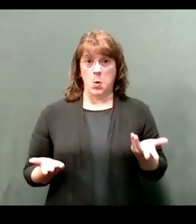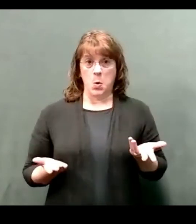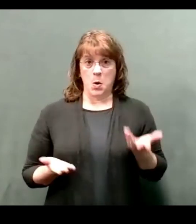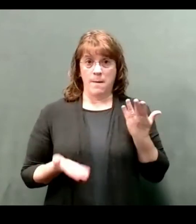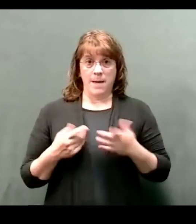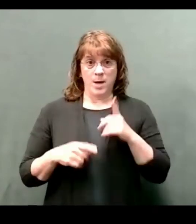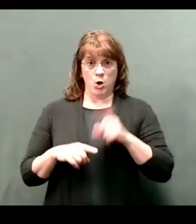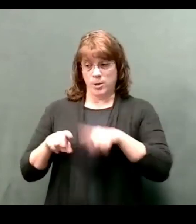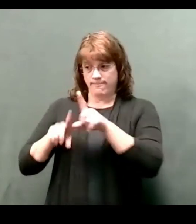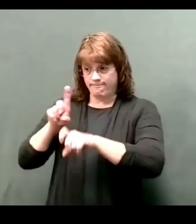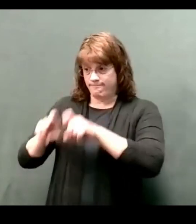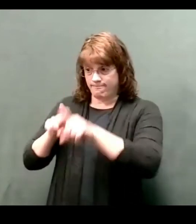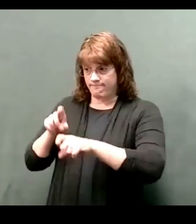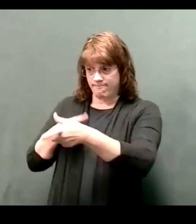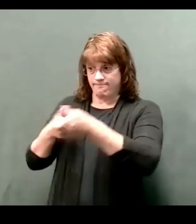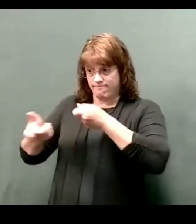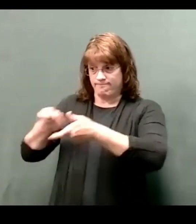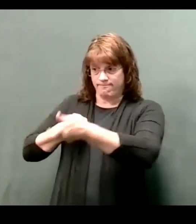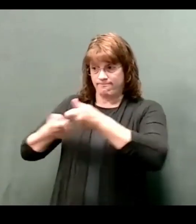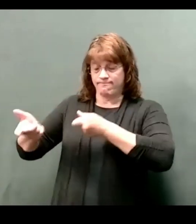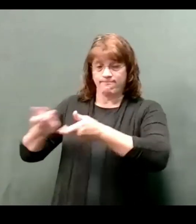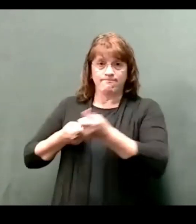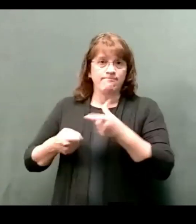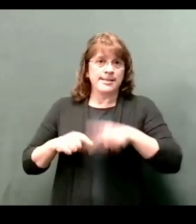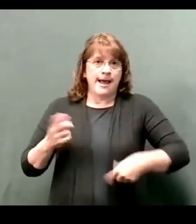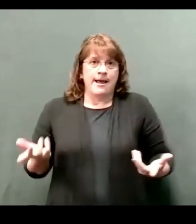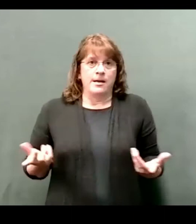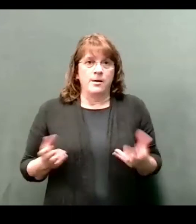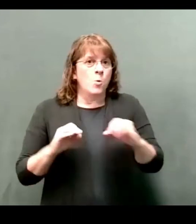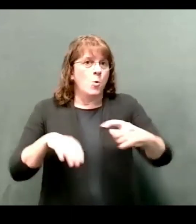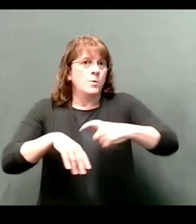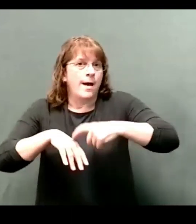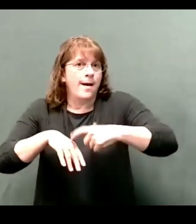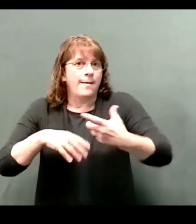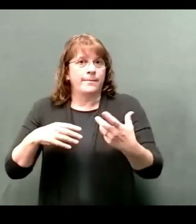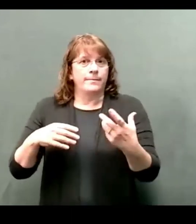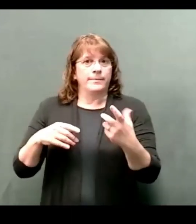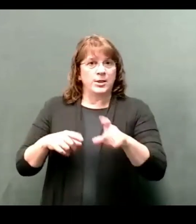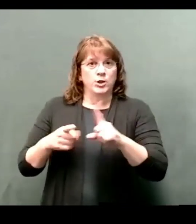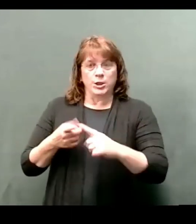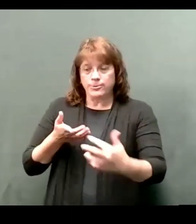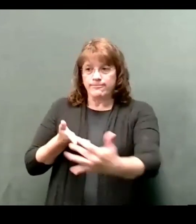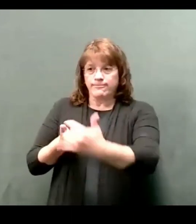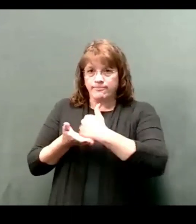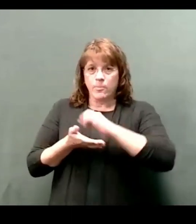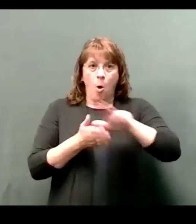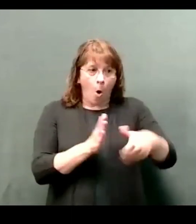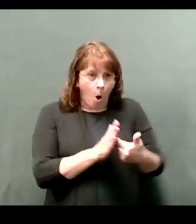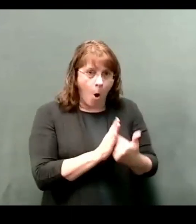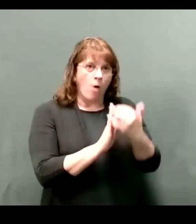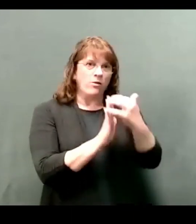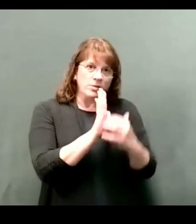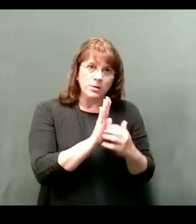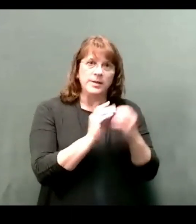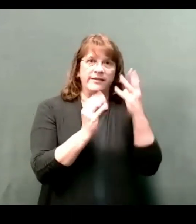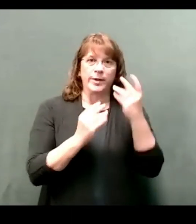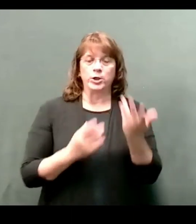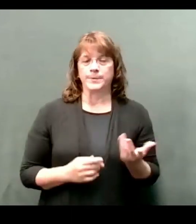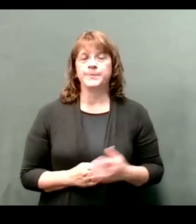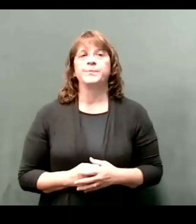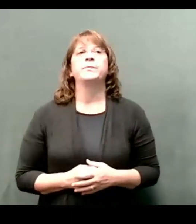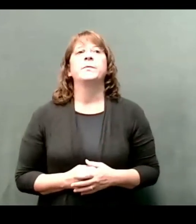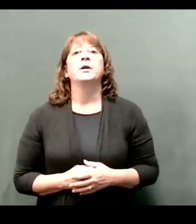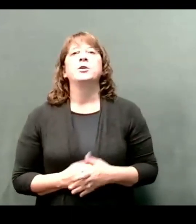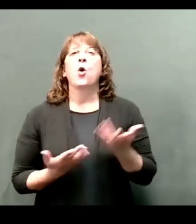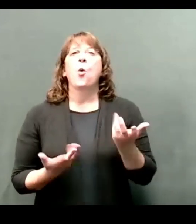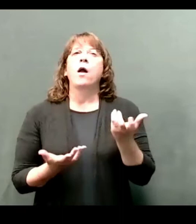to get through the depth of conversation, or not have had the time that would be necessary to be able to gather this. So we wanted